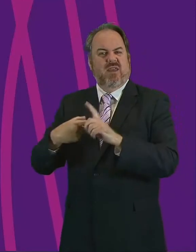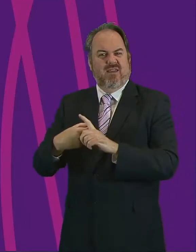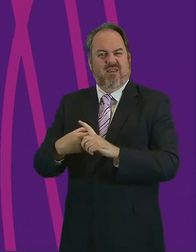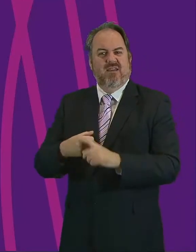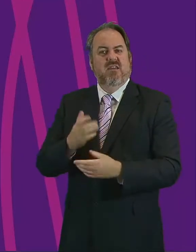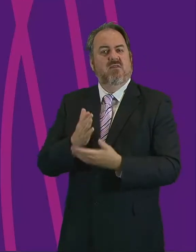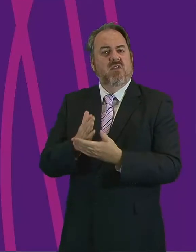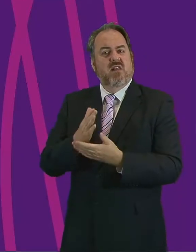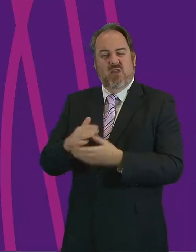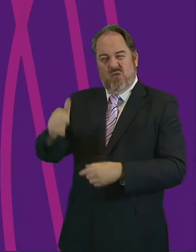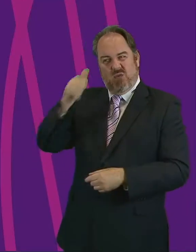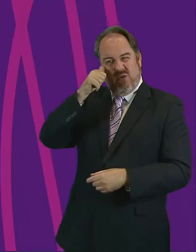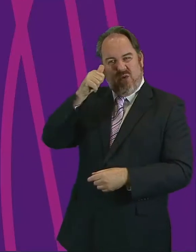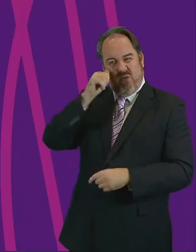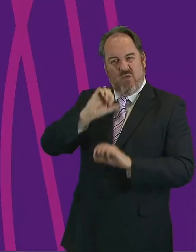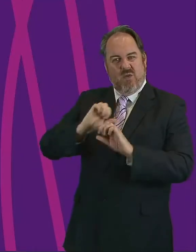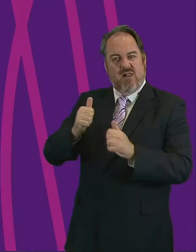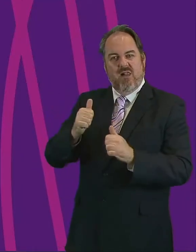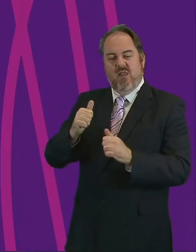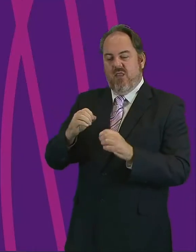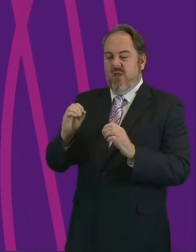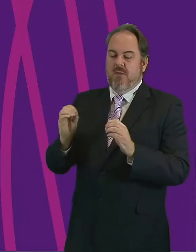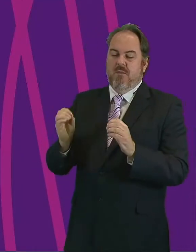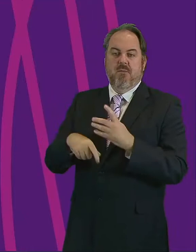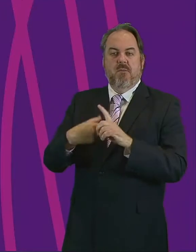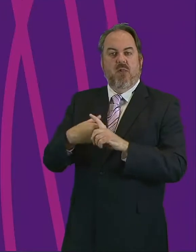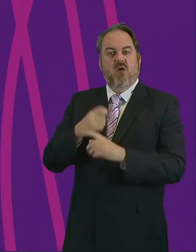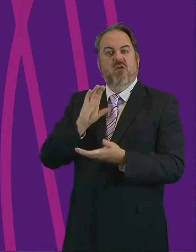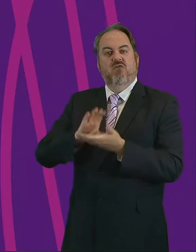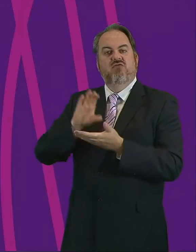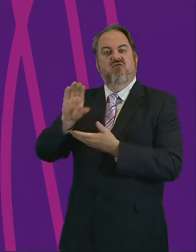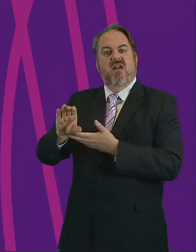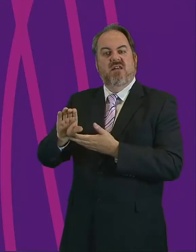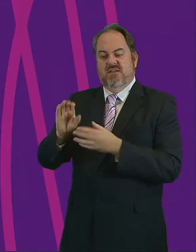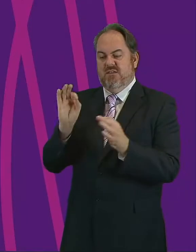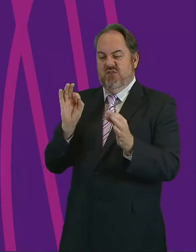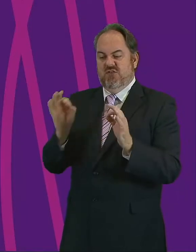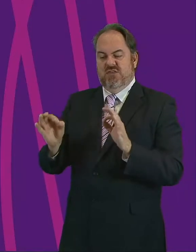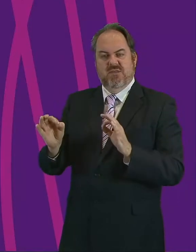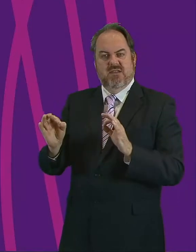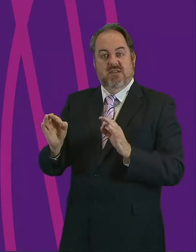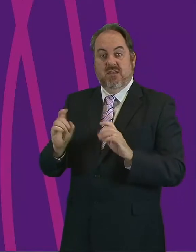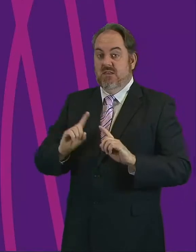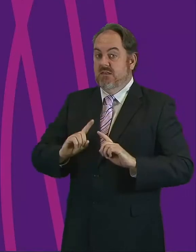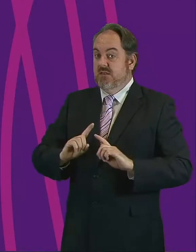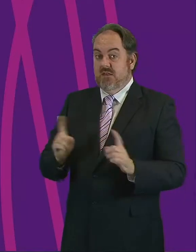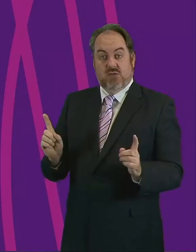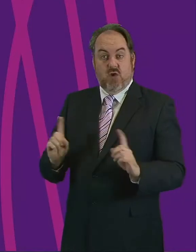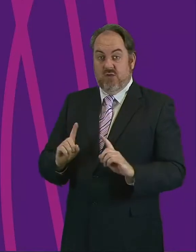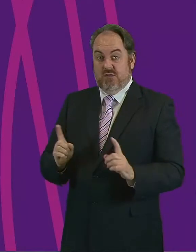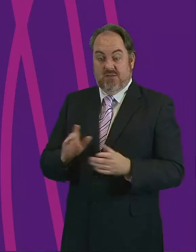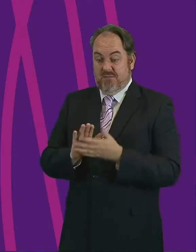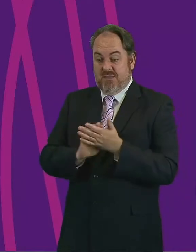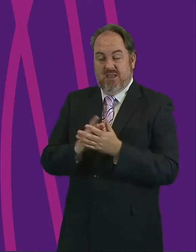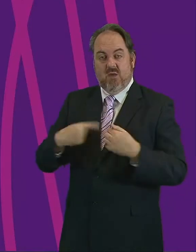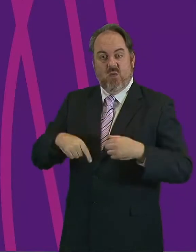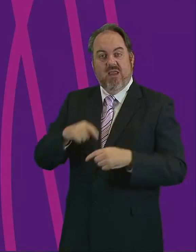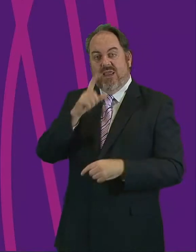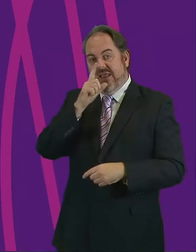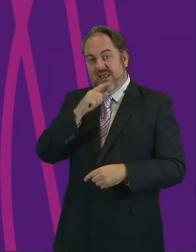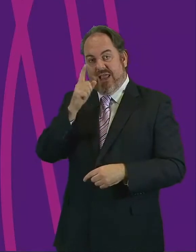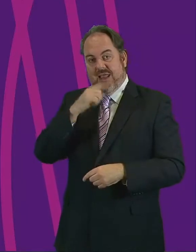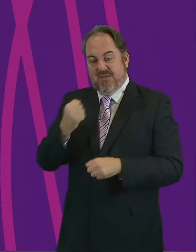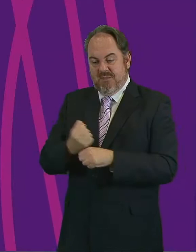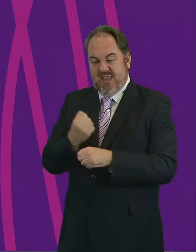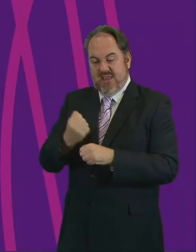well that the block grant adjustment, which hasn't quite been confirmed by the UK Government, does not allow us to fully replicate